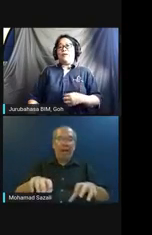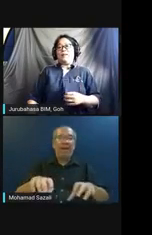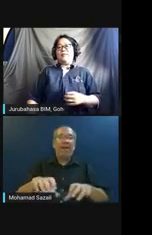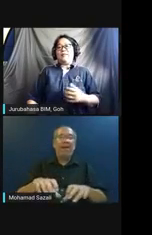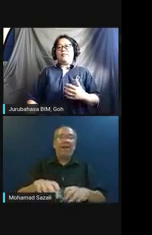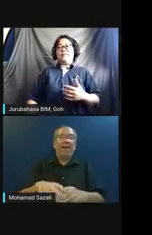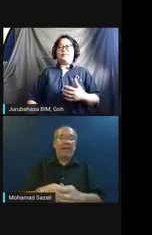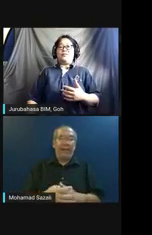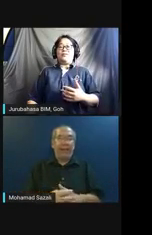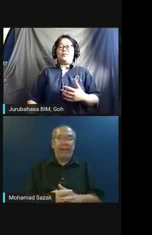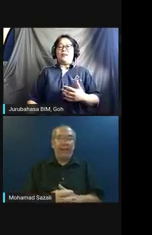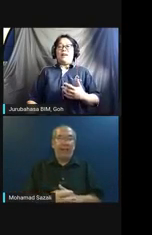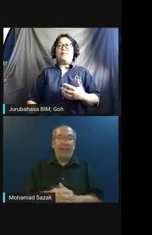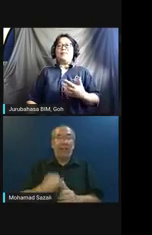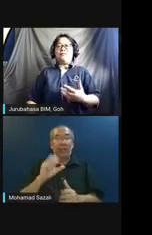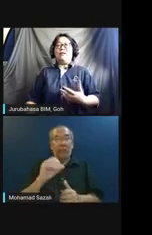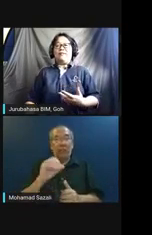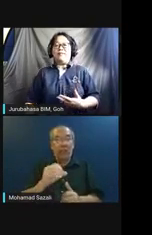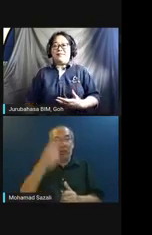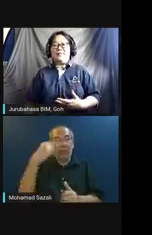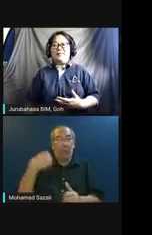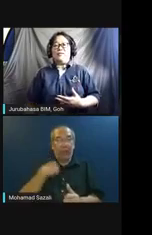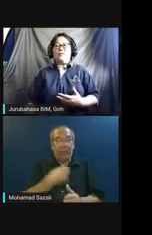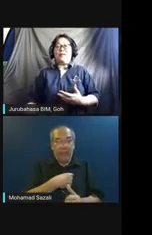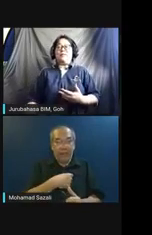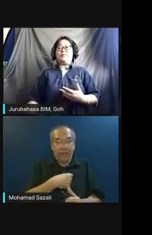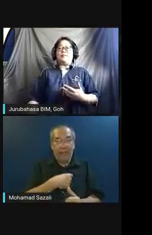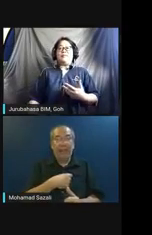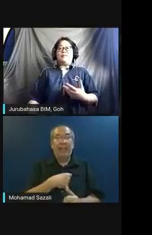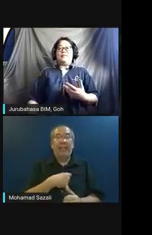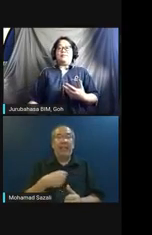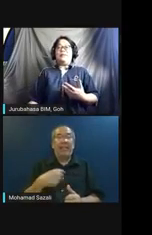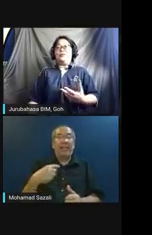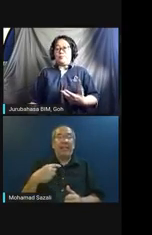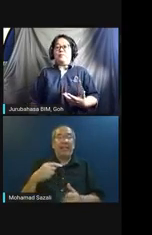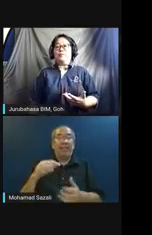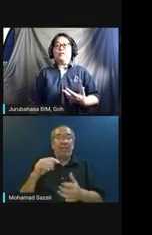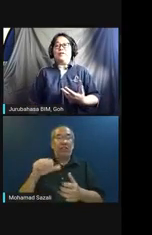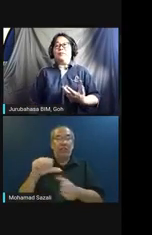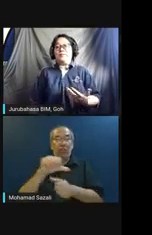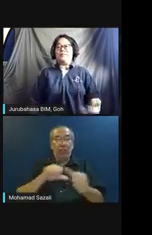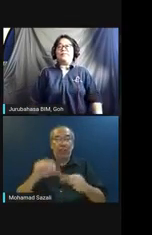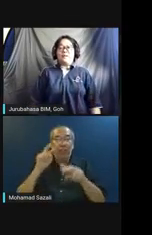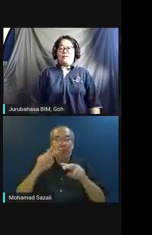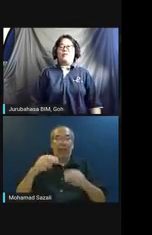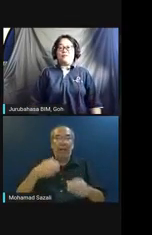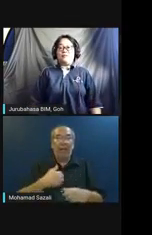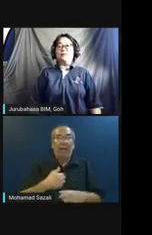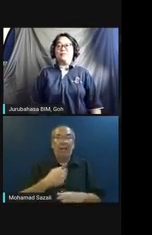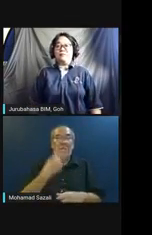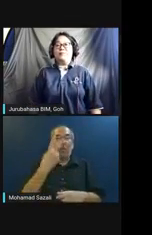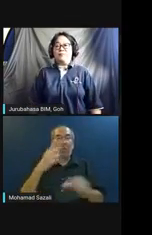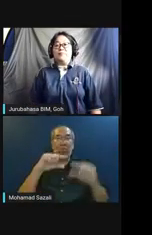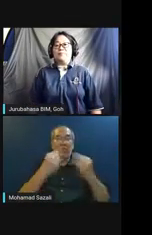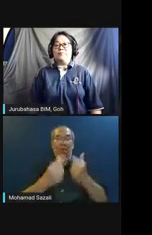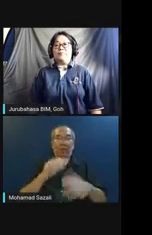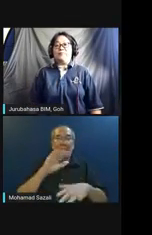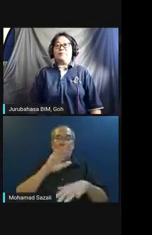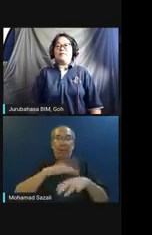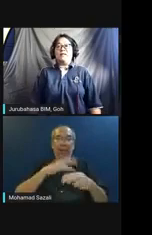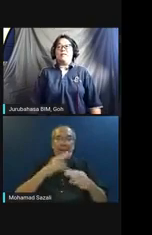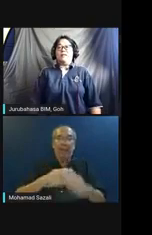when we look at it, this is identifying us, as the group or the community itself.